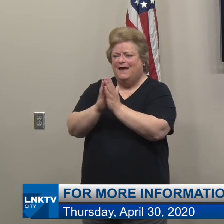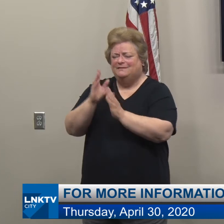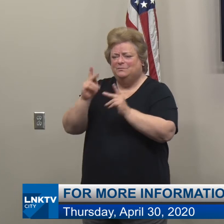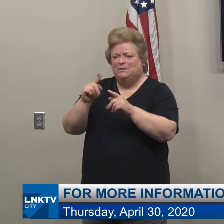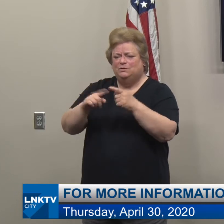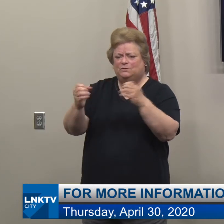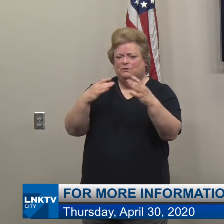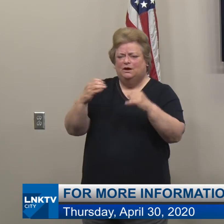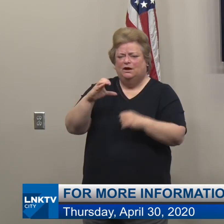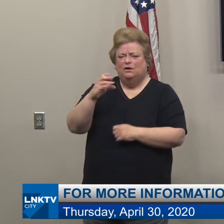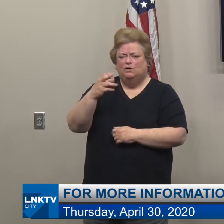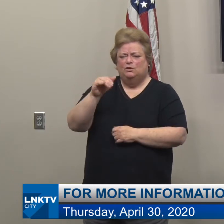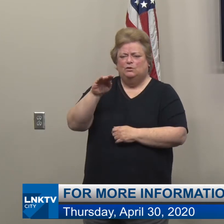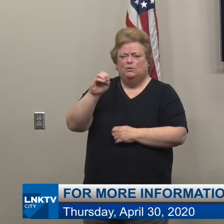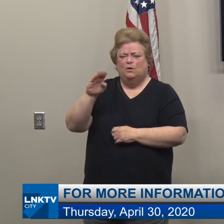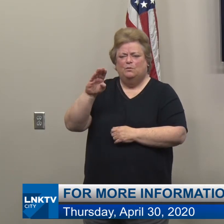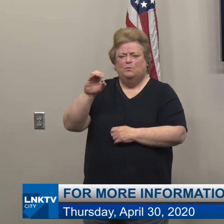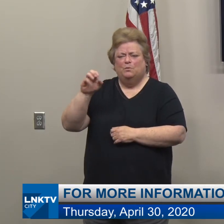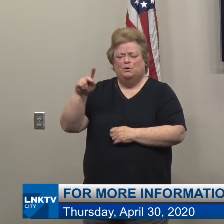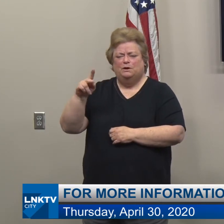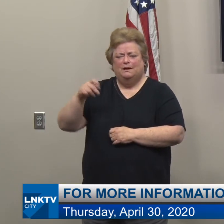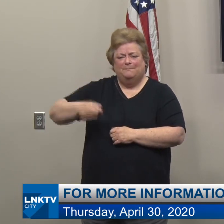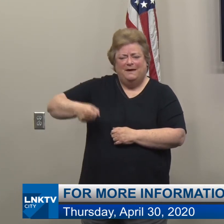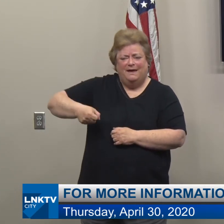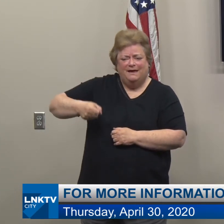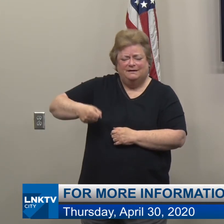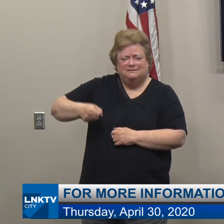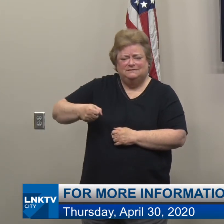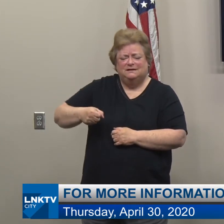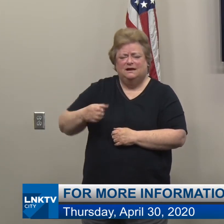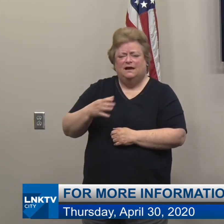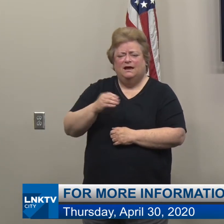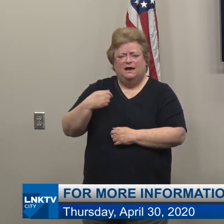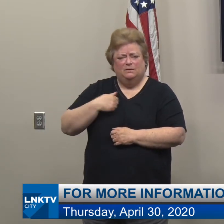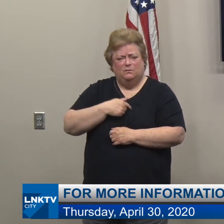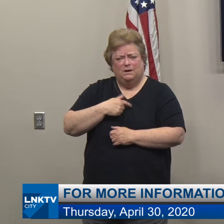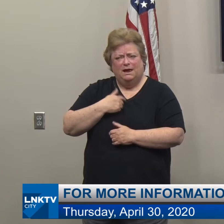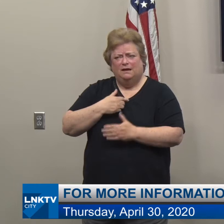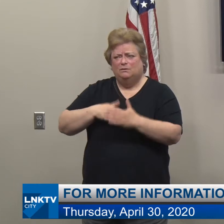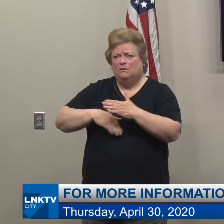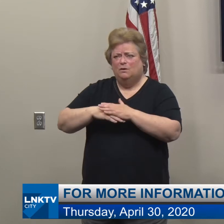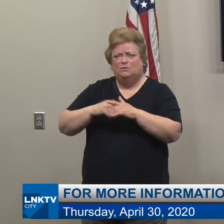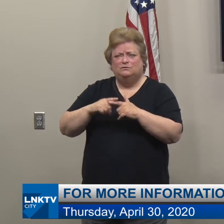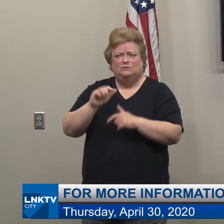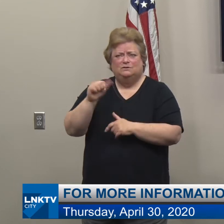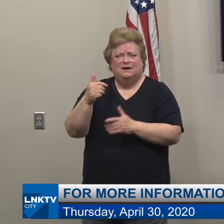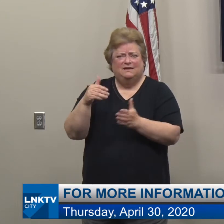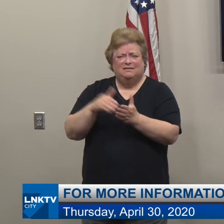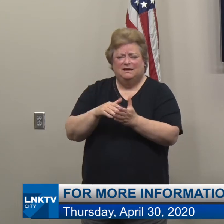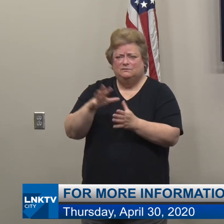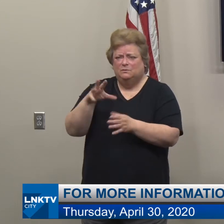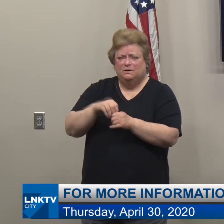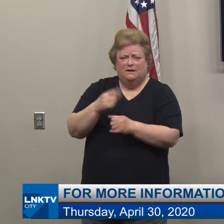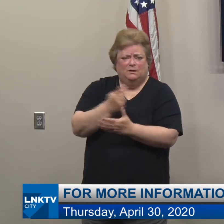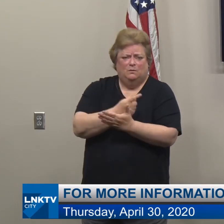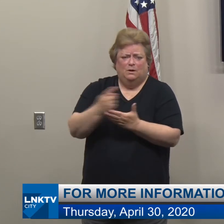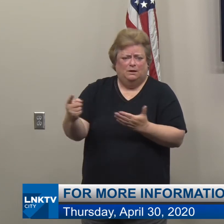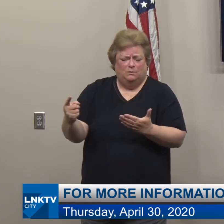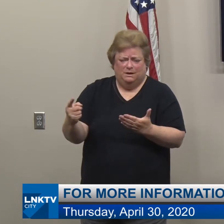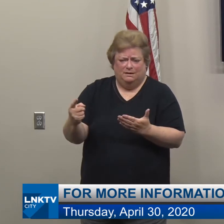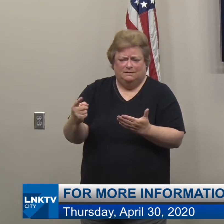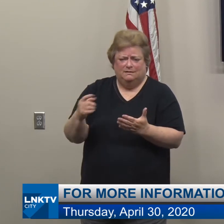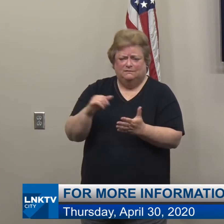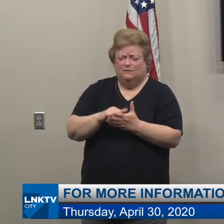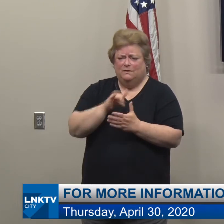knew we had to send an awful lot of those home at the lower primary level, and I think we had close to 10,000 within about a week, which is nothing